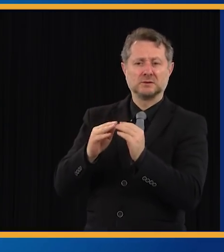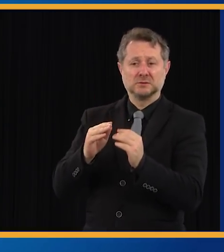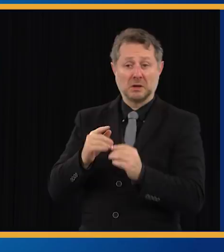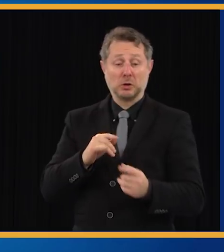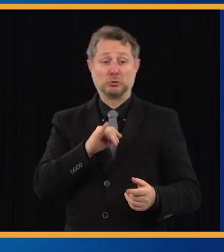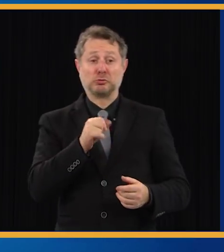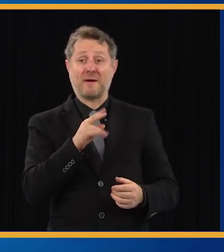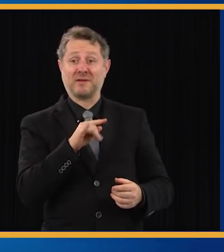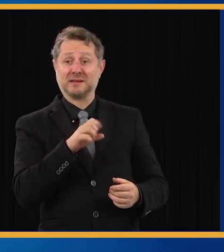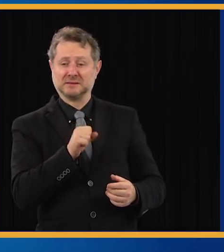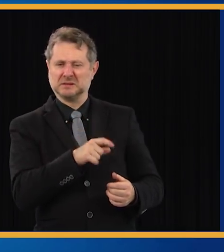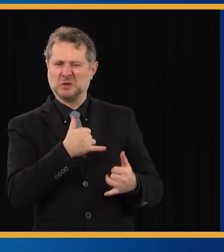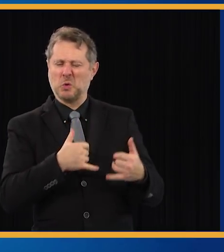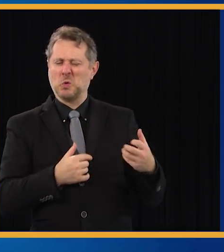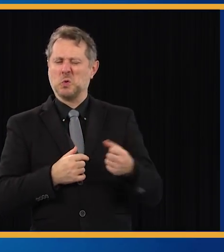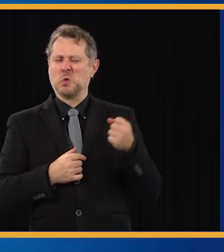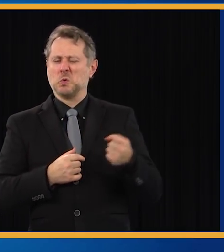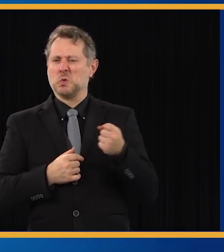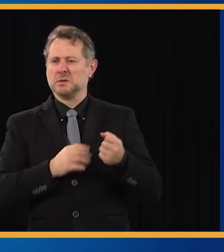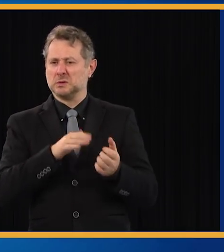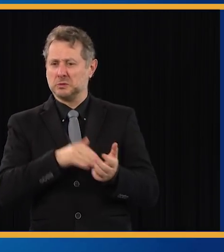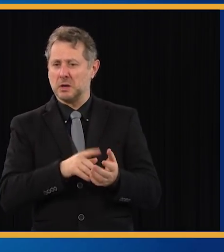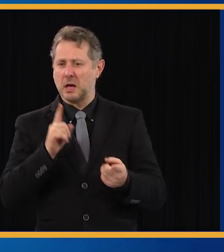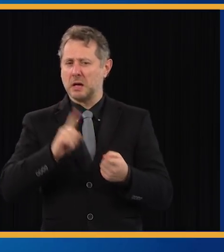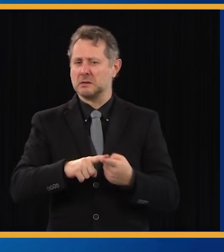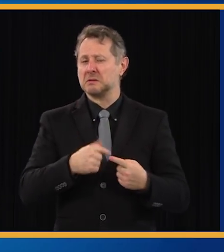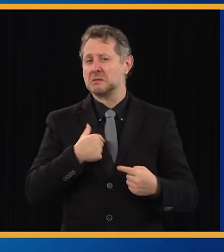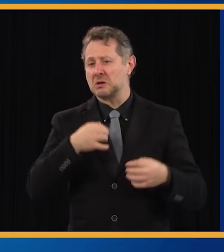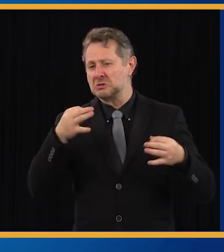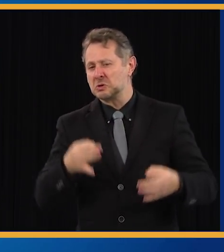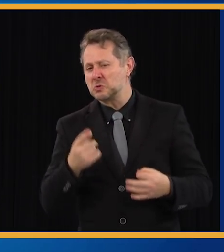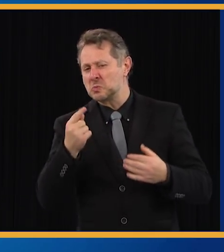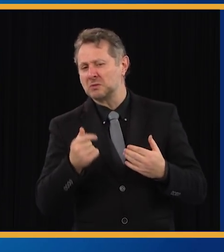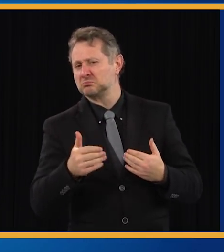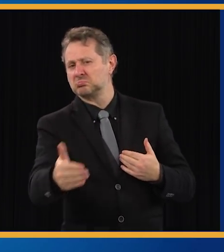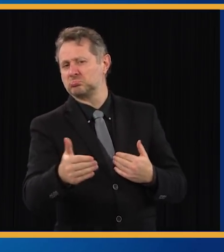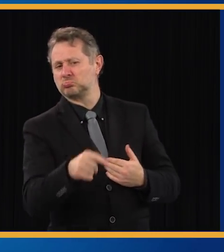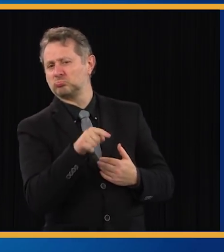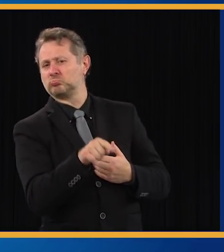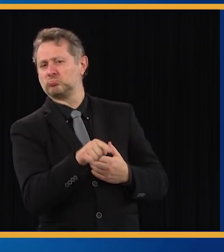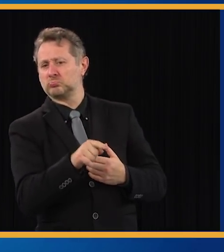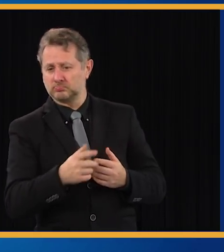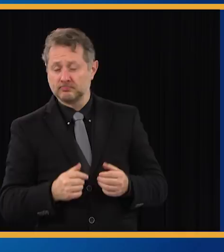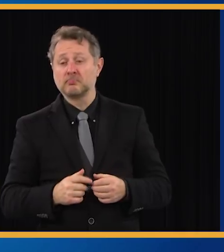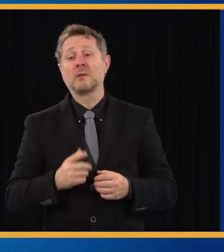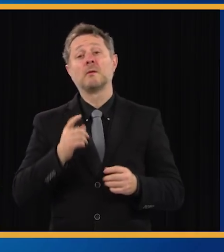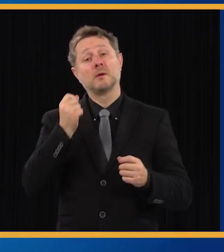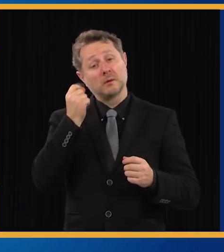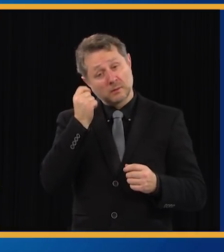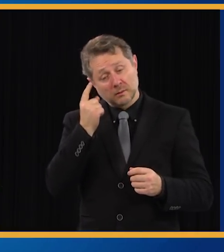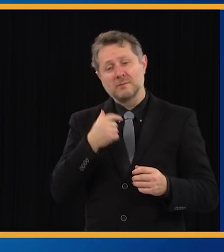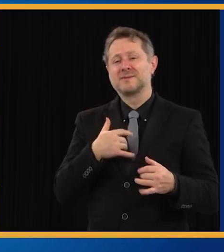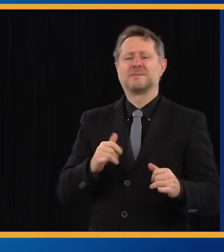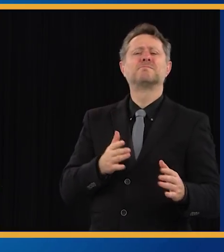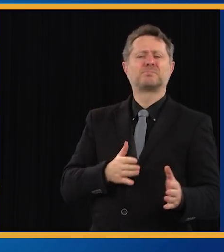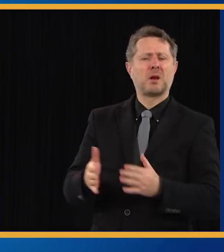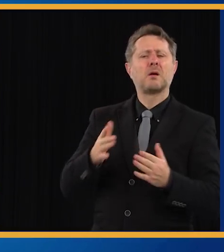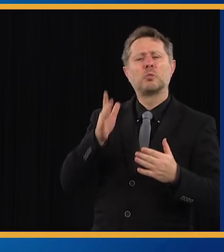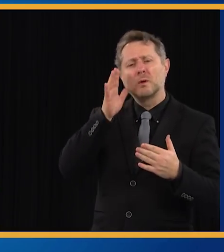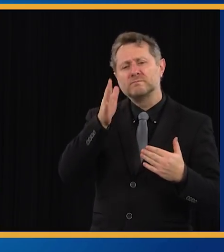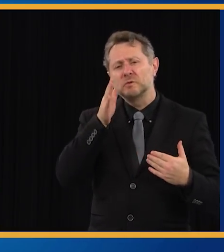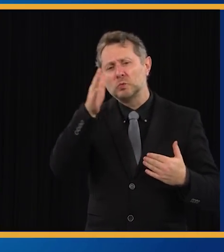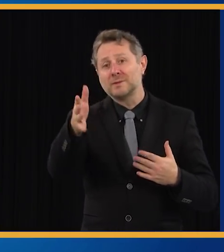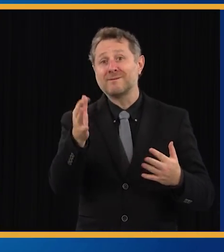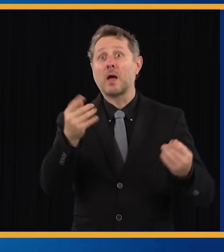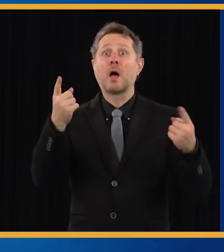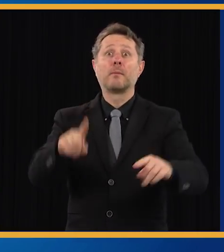those facilities now until we decide. But again, anticipate an issue in the future and make